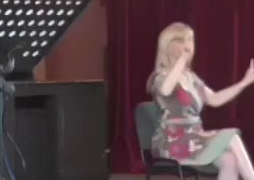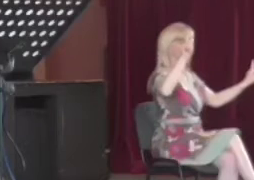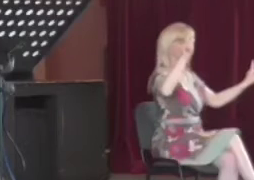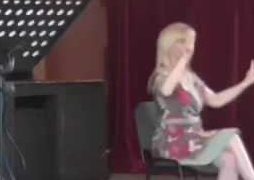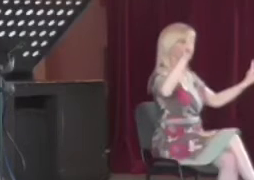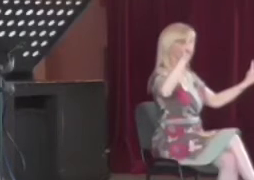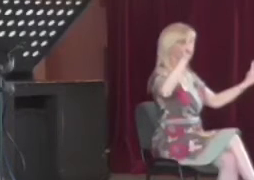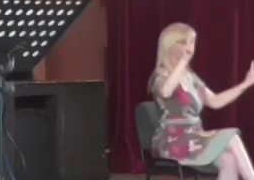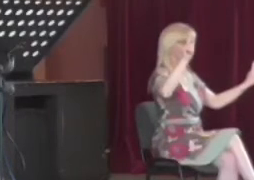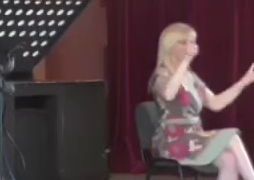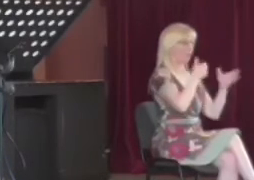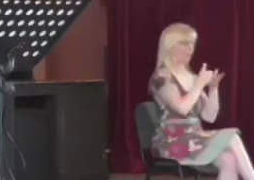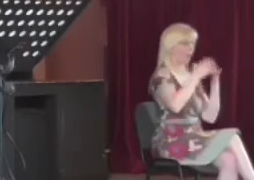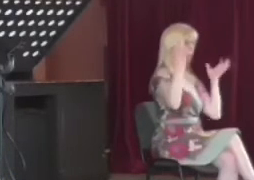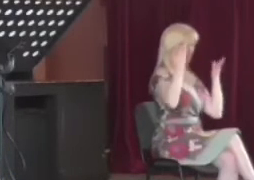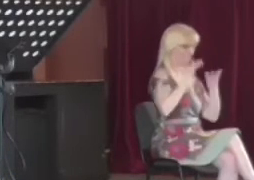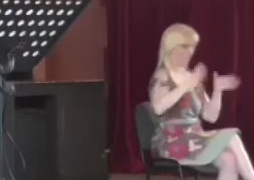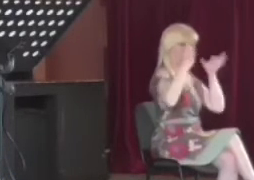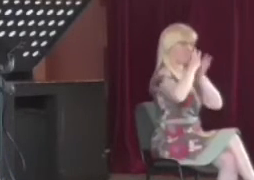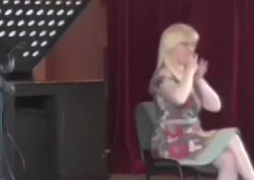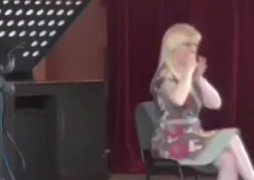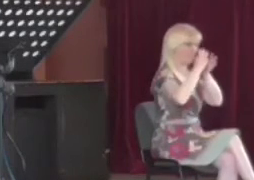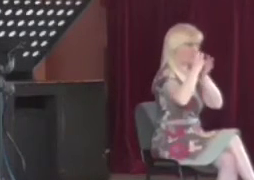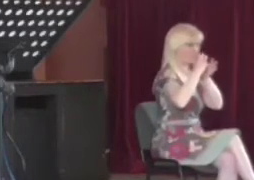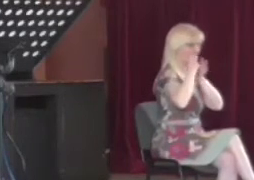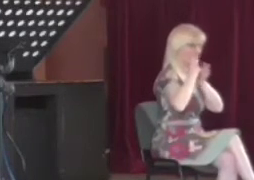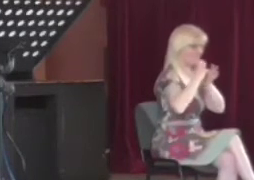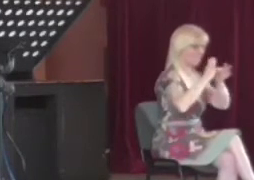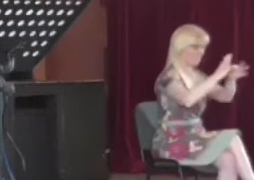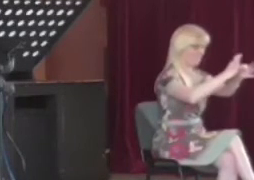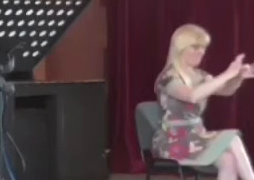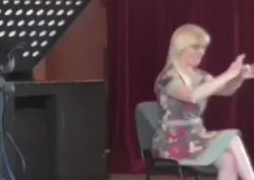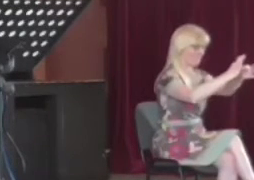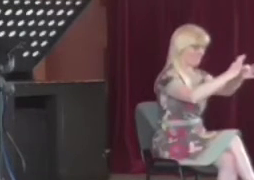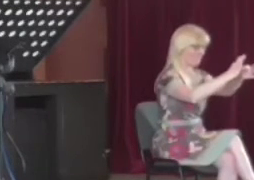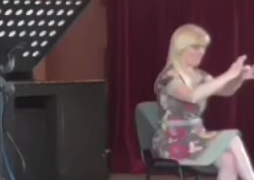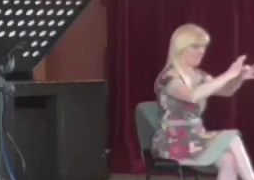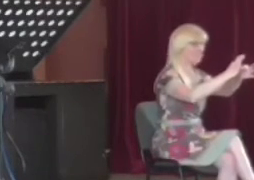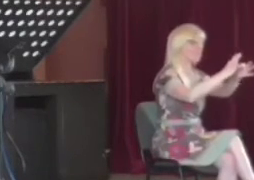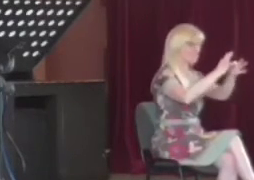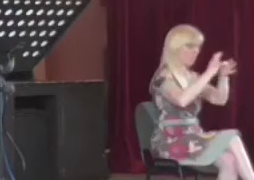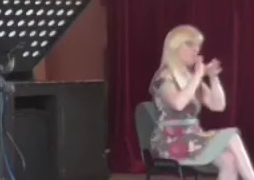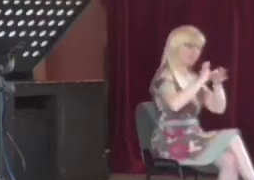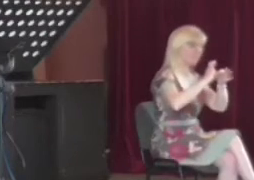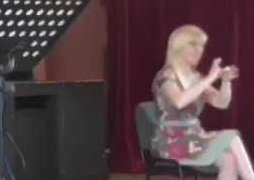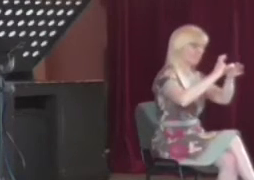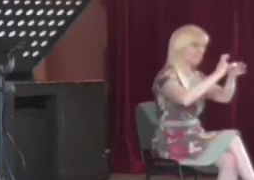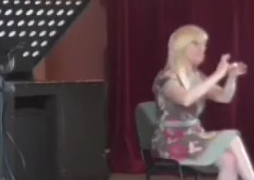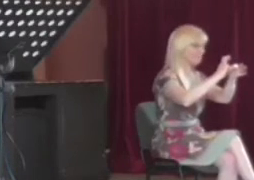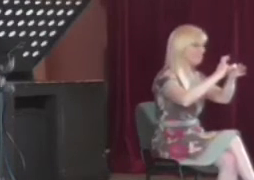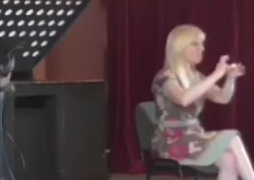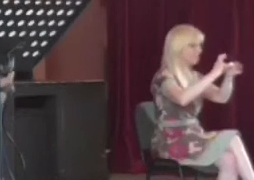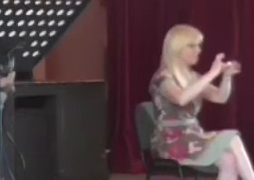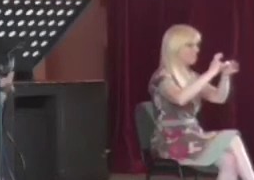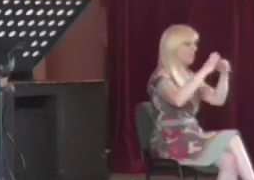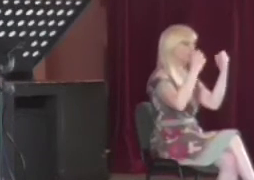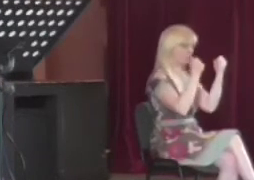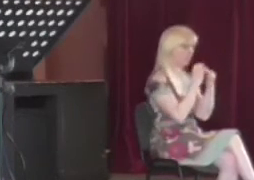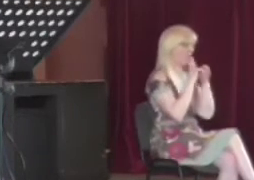That is all you need. And then the final thing is be obedient in there.